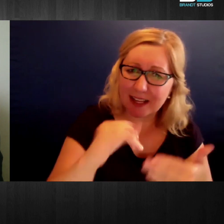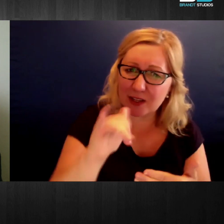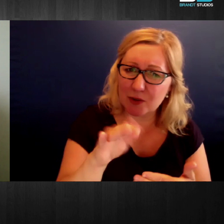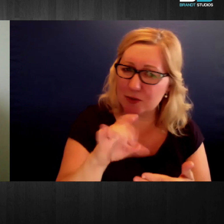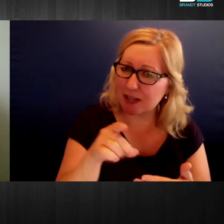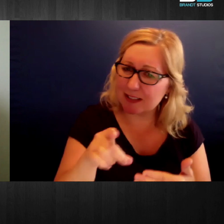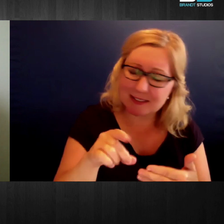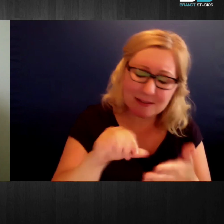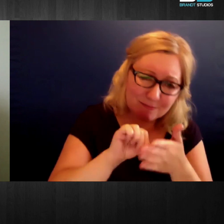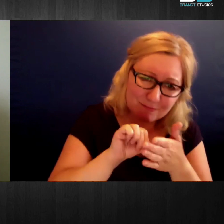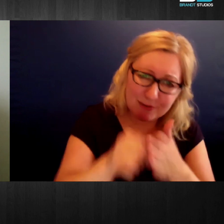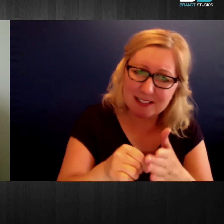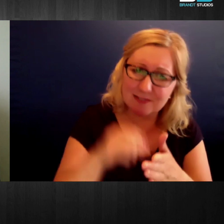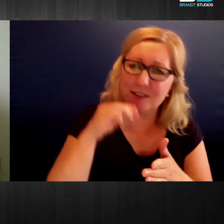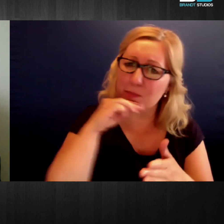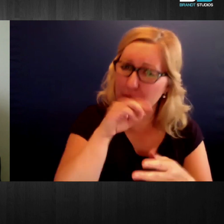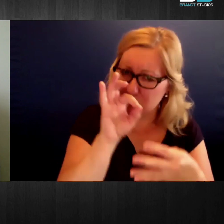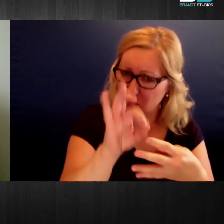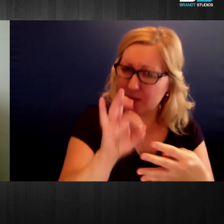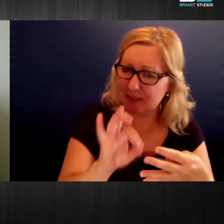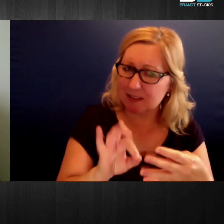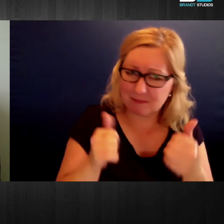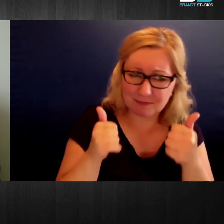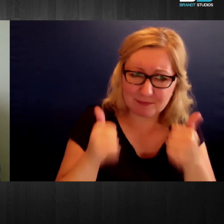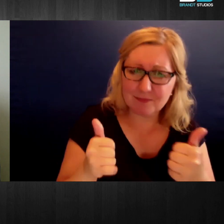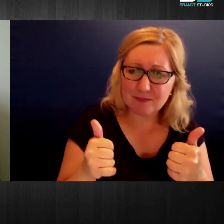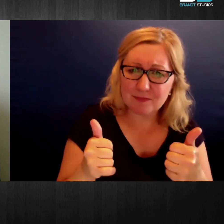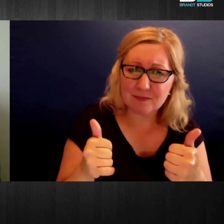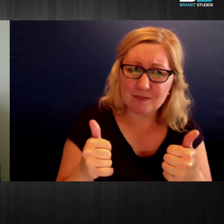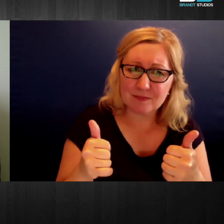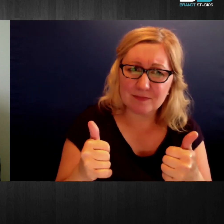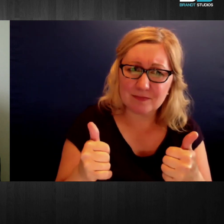And I and a lot of other people, I think, share your concern that we don't read enough.